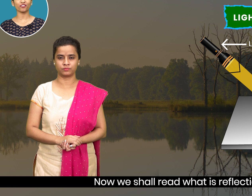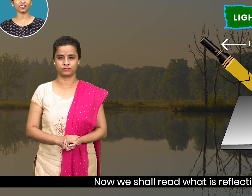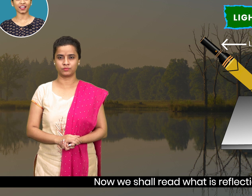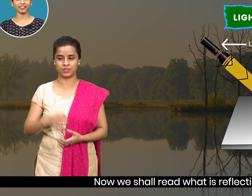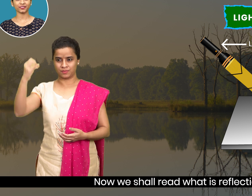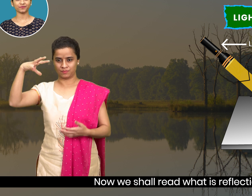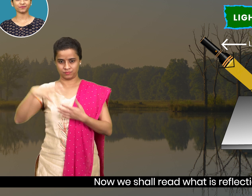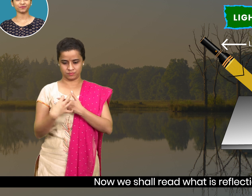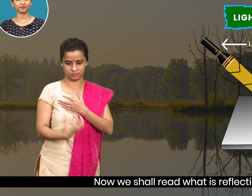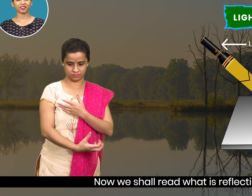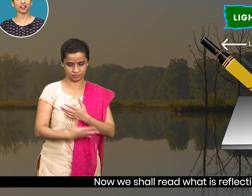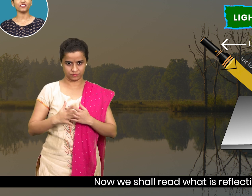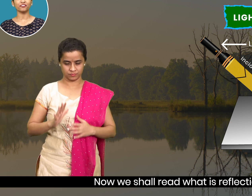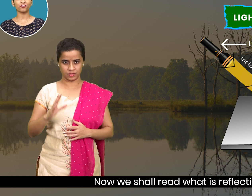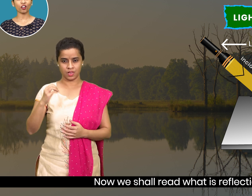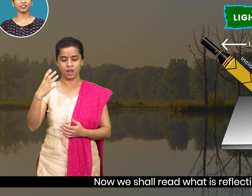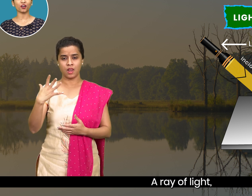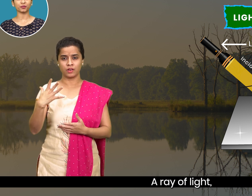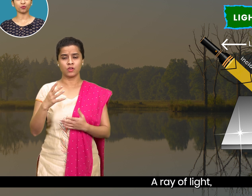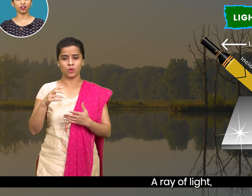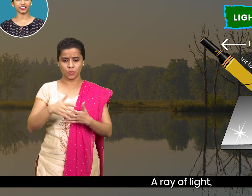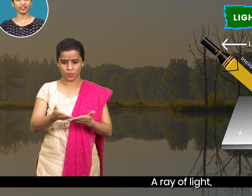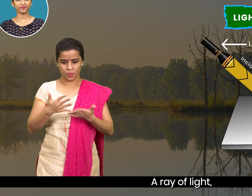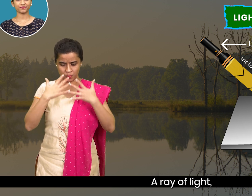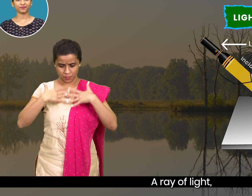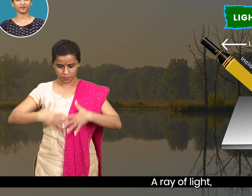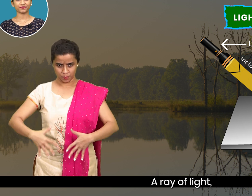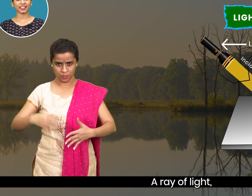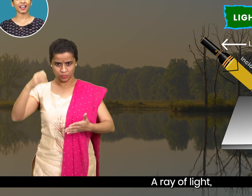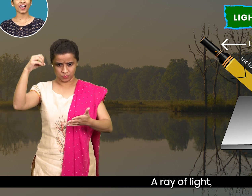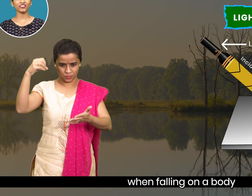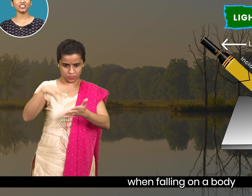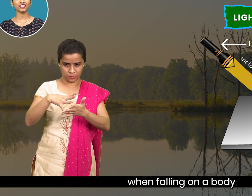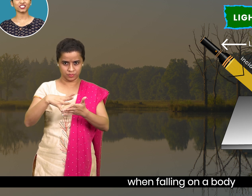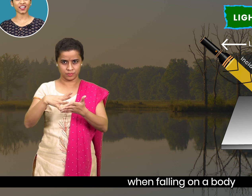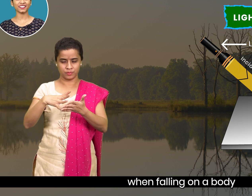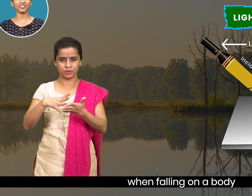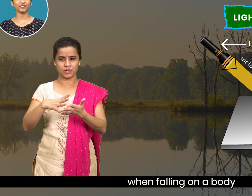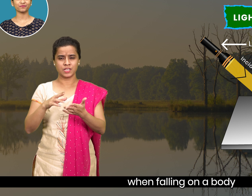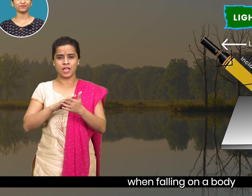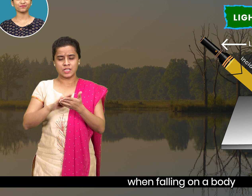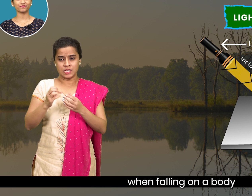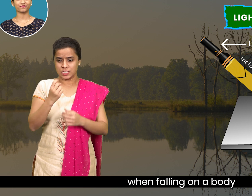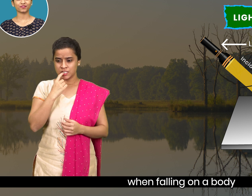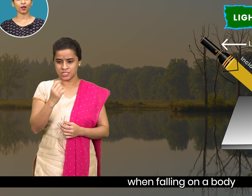A ray of light, when falling on a body having shiny,